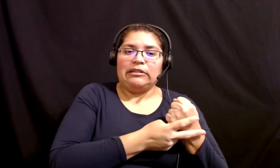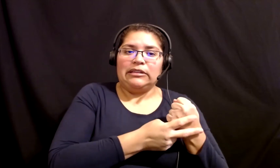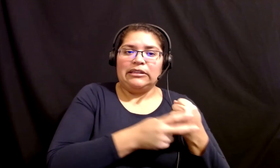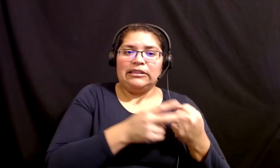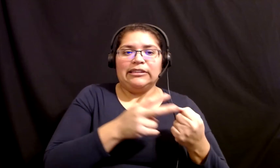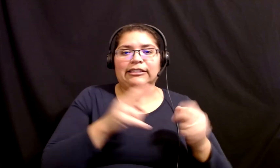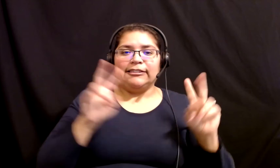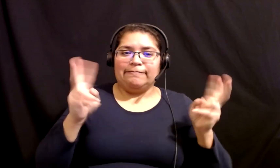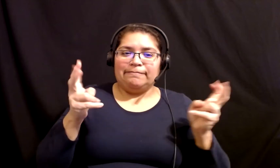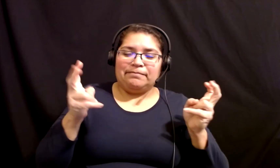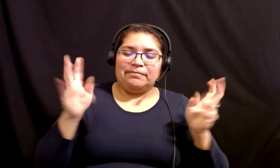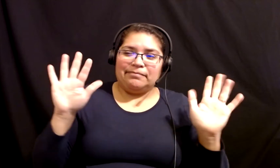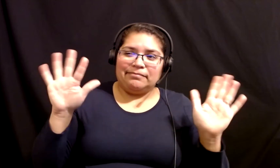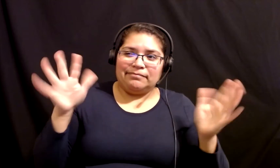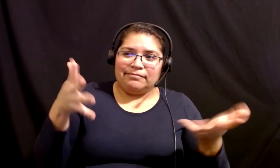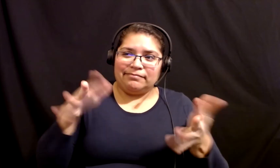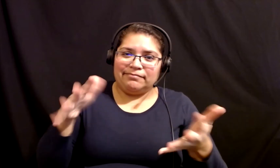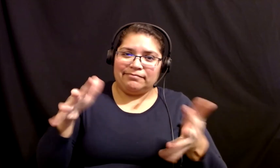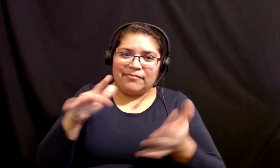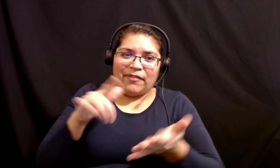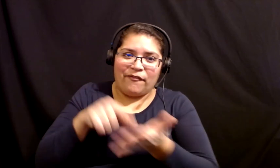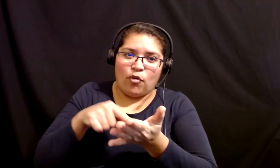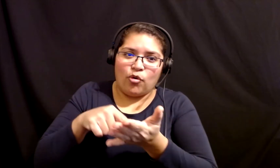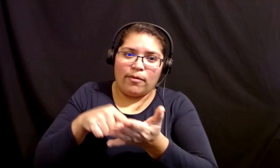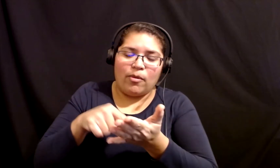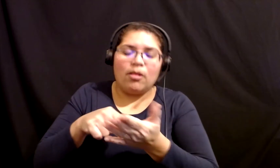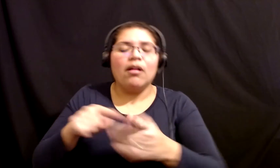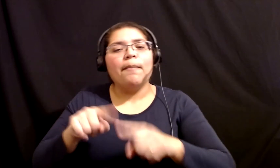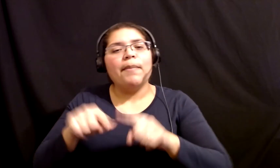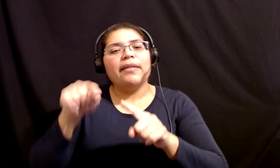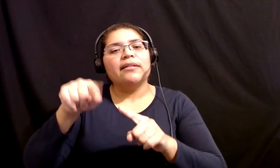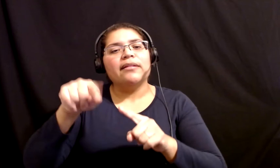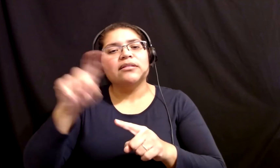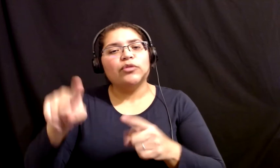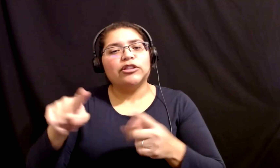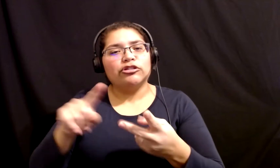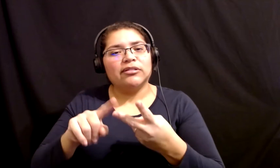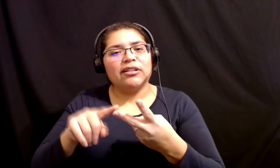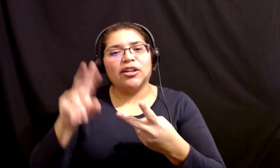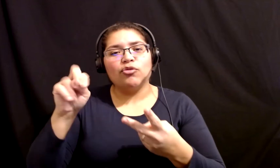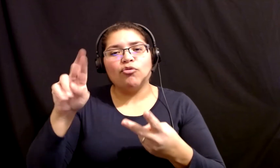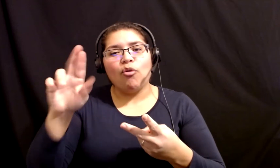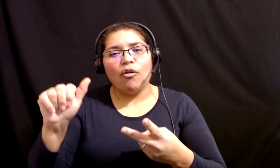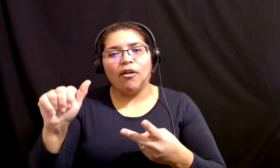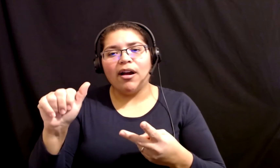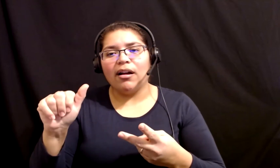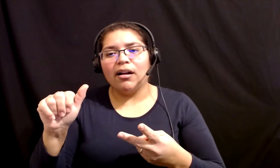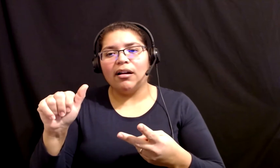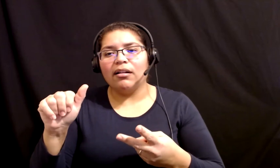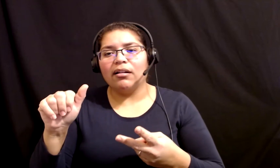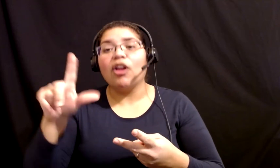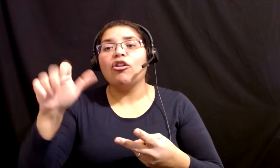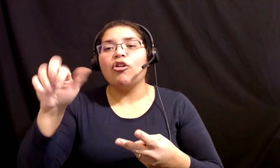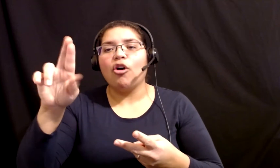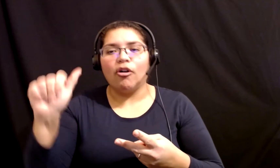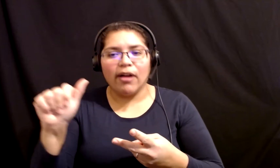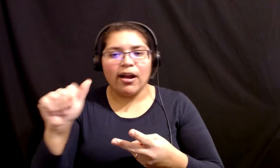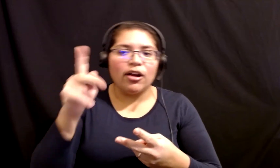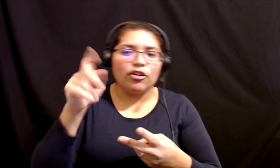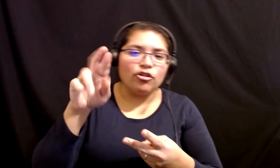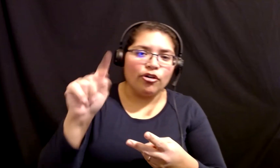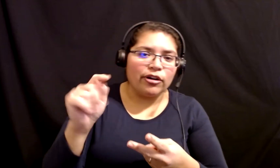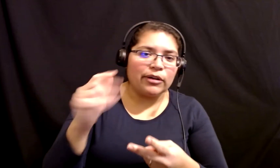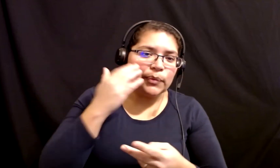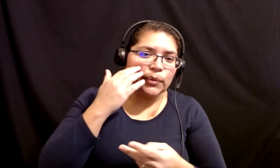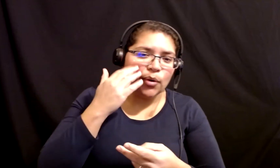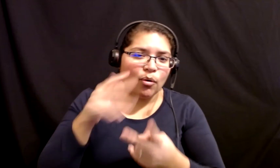sort of affordable. But this is a question maybe Laura Kurt might know the answer to, about